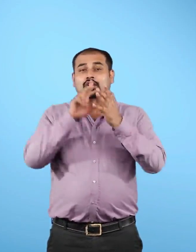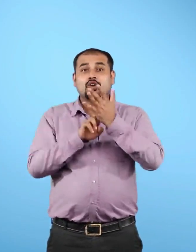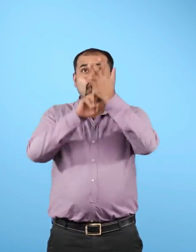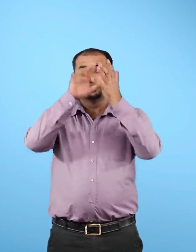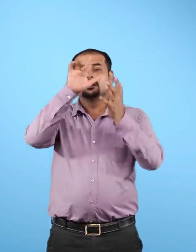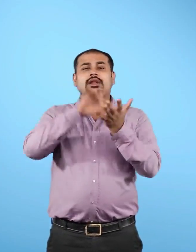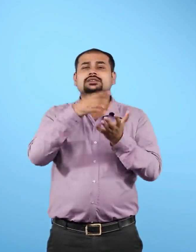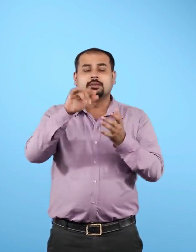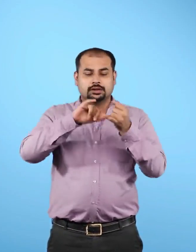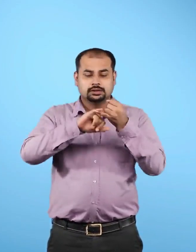Srinagar?